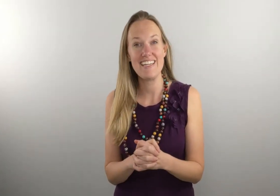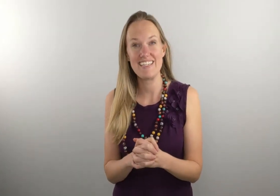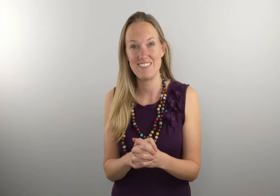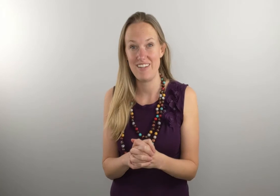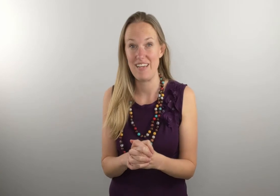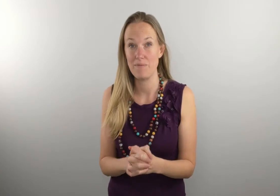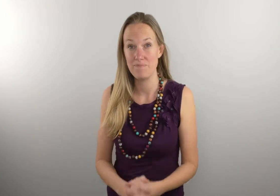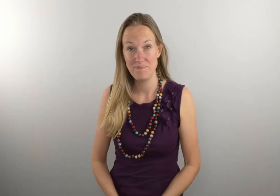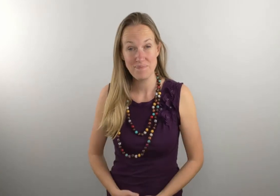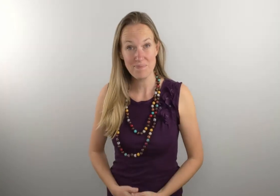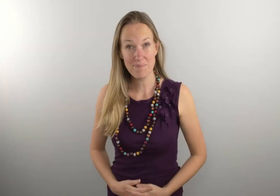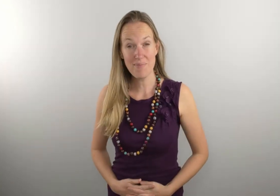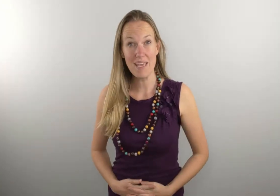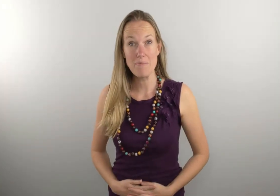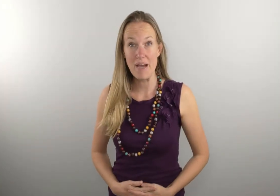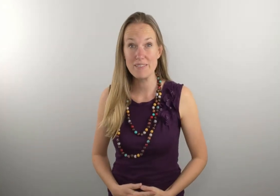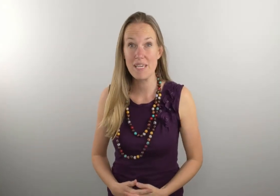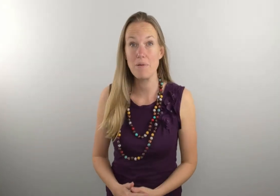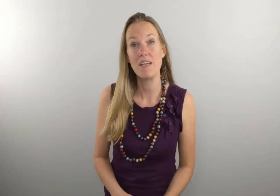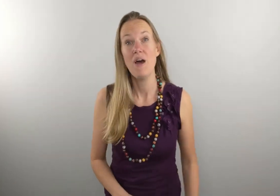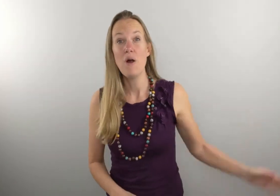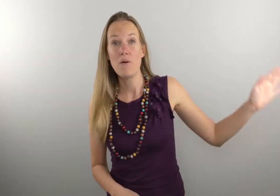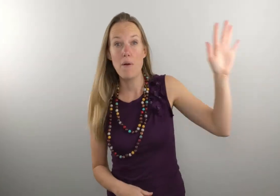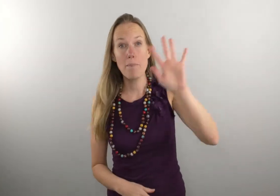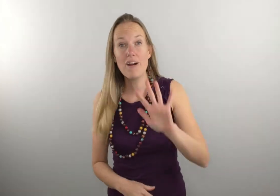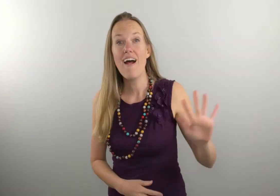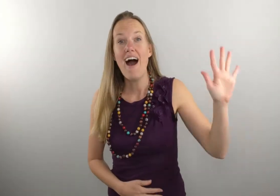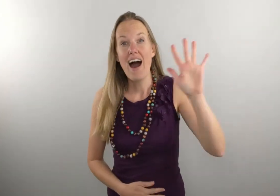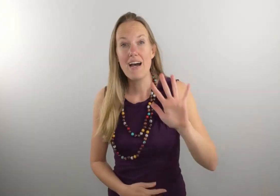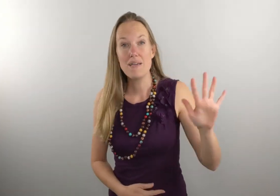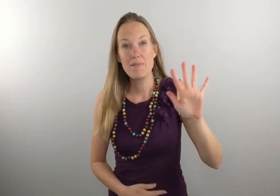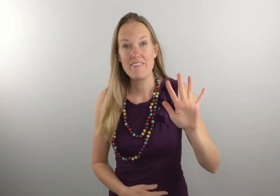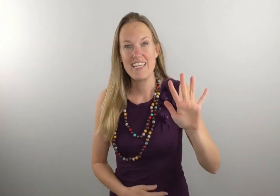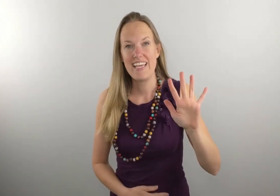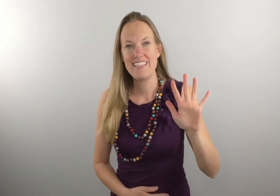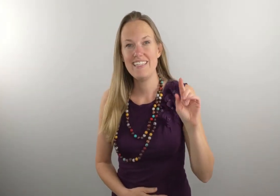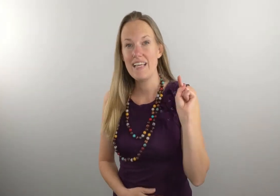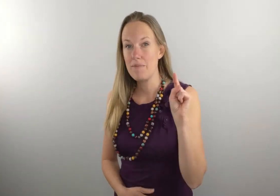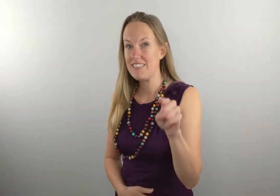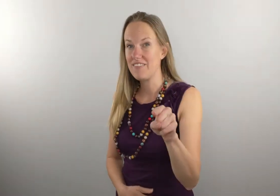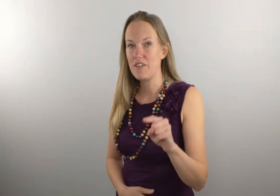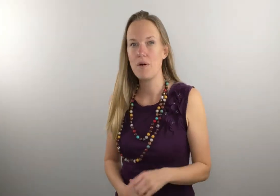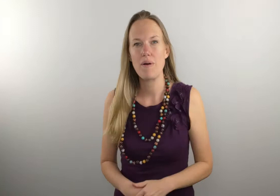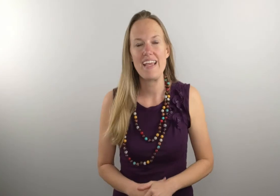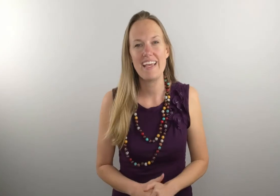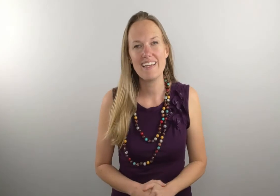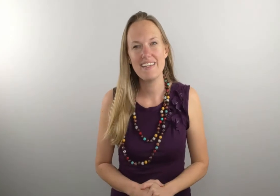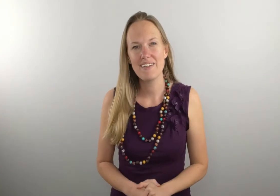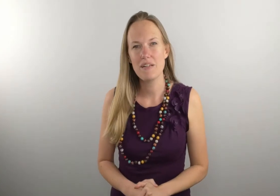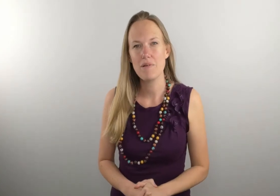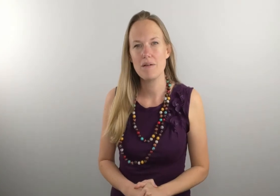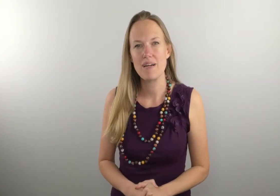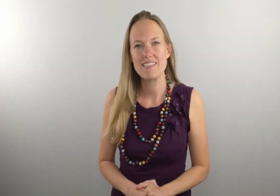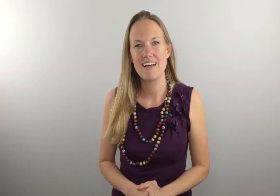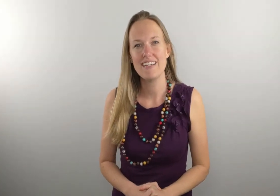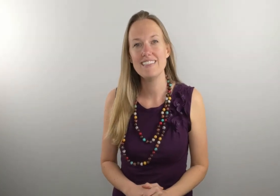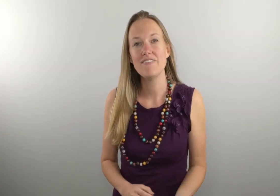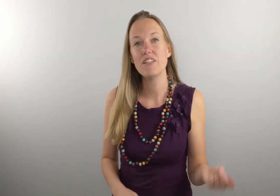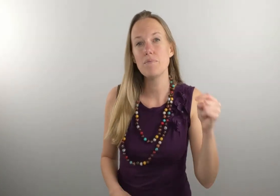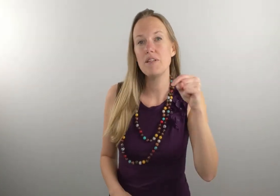next video. Hey, but housekeeping, remember, I am left-handed. That means if you are right-handed, you're gonna mirror my signs. If you look below